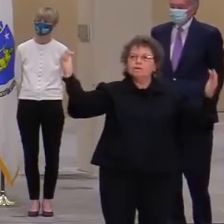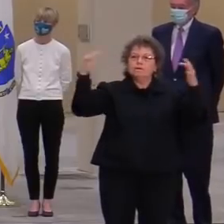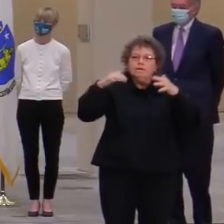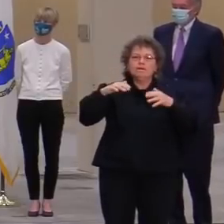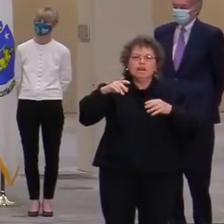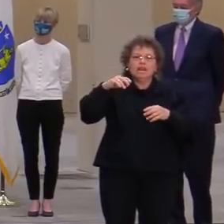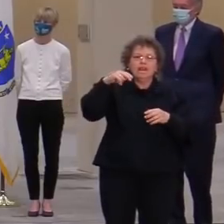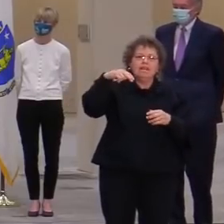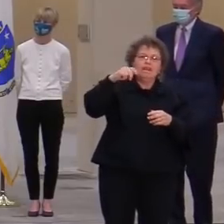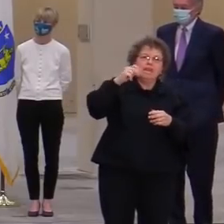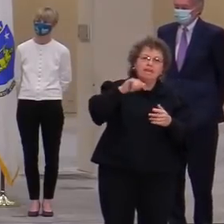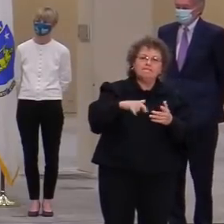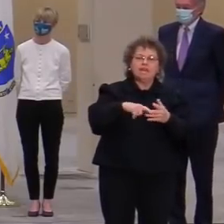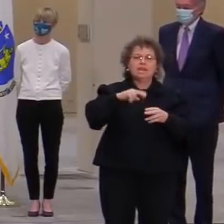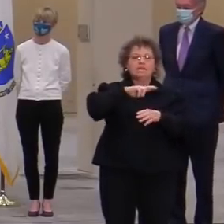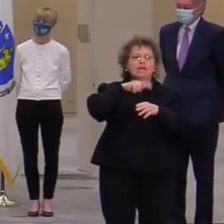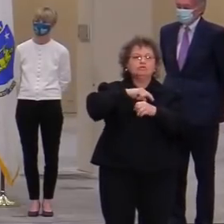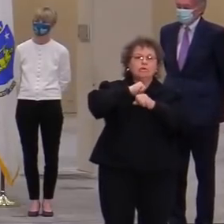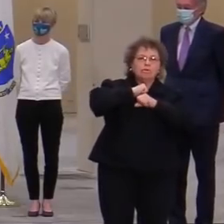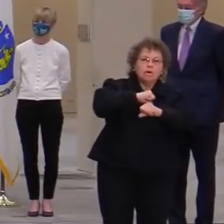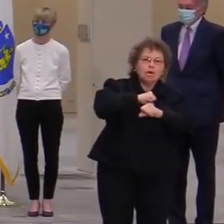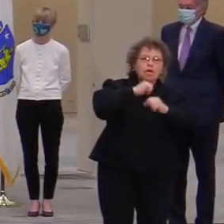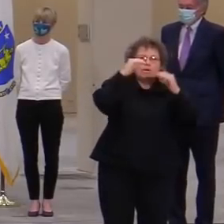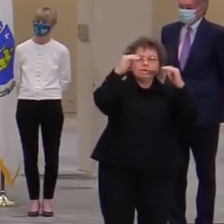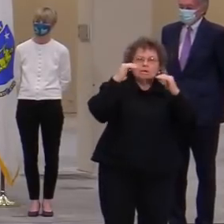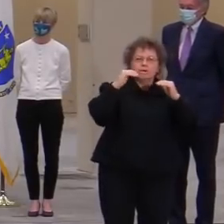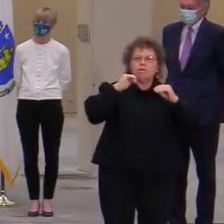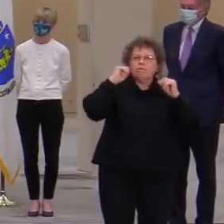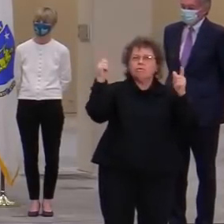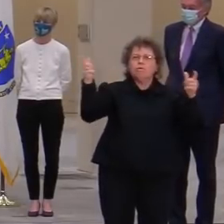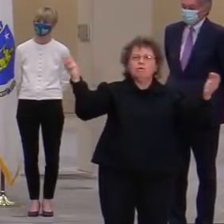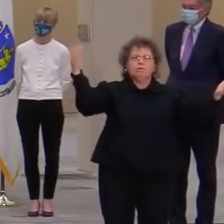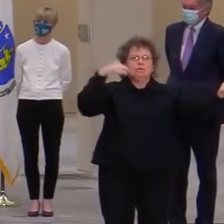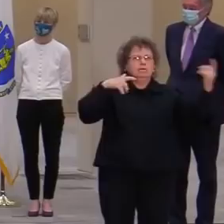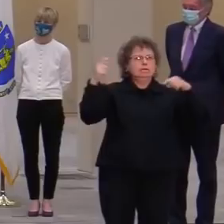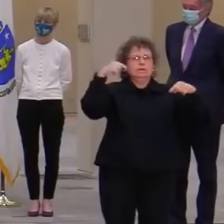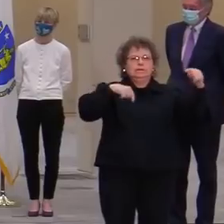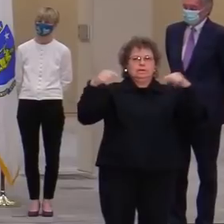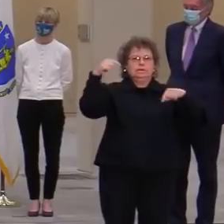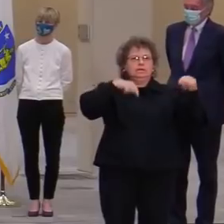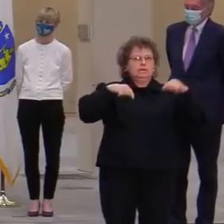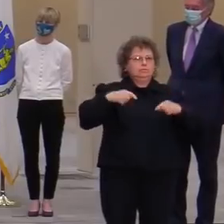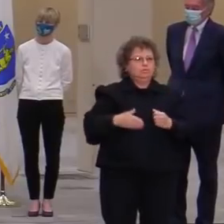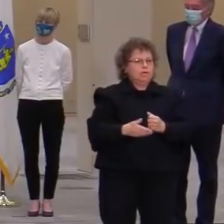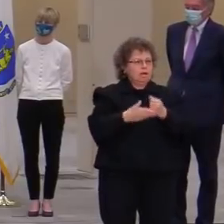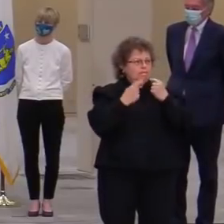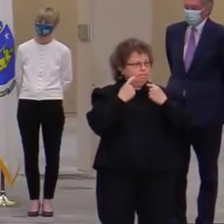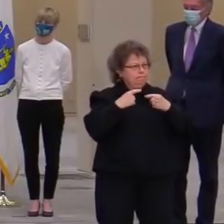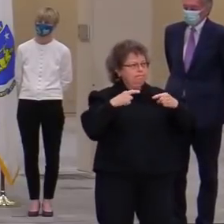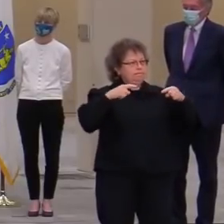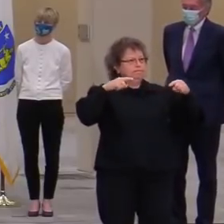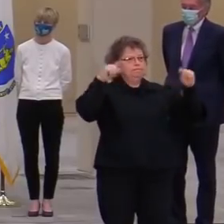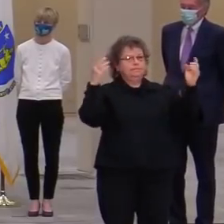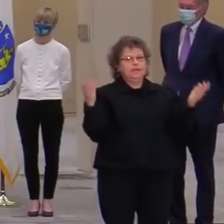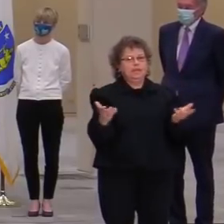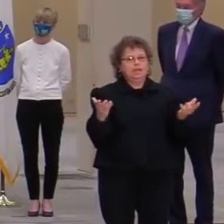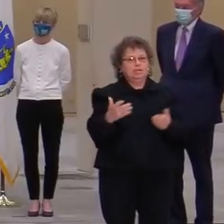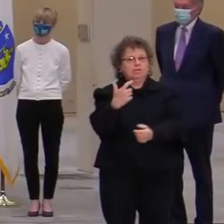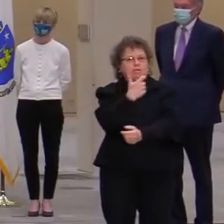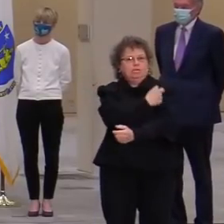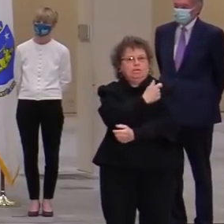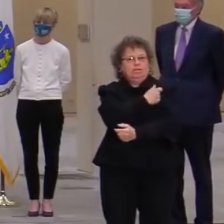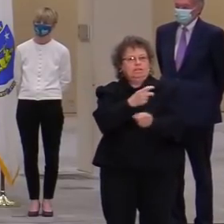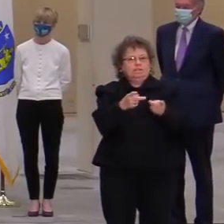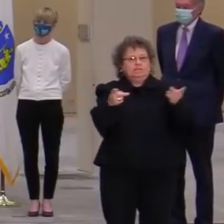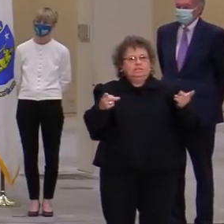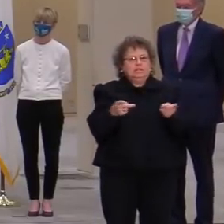National Guard, and all the other public-private partners that made this vaccination effort a success. I want to end by thanking the governor for your